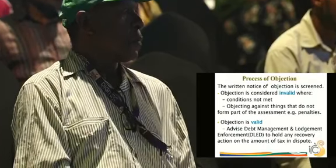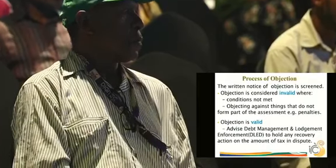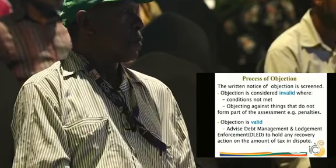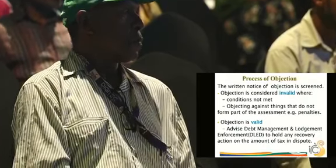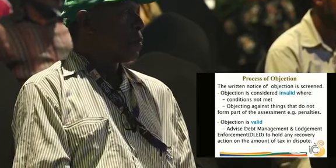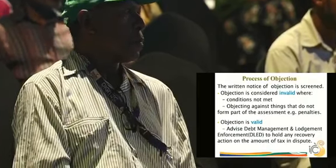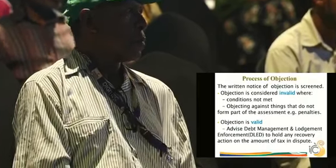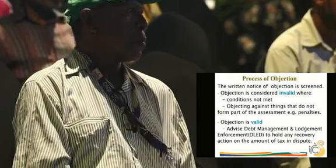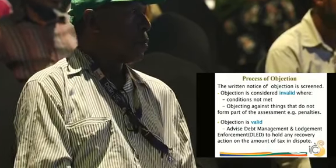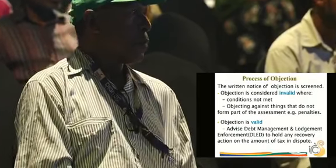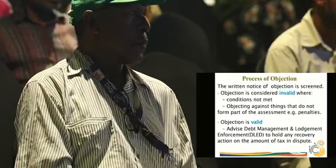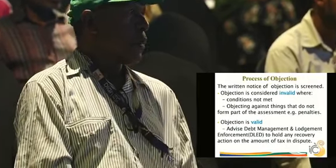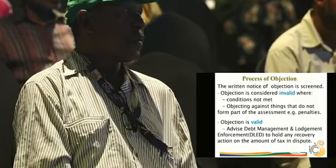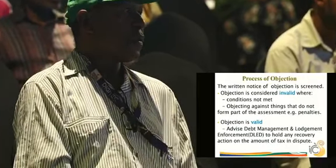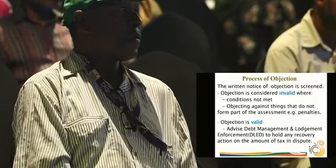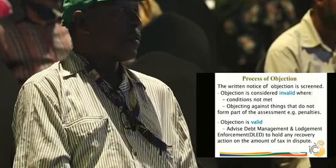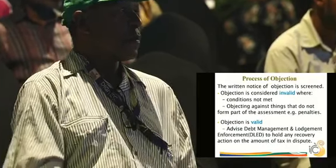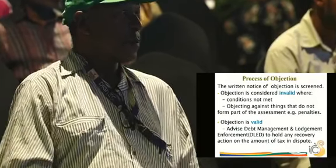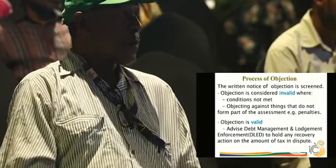That is not an assessment.